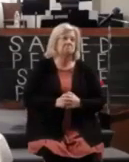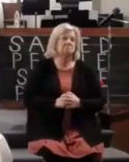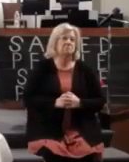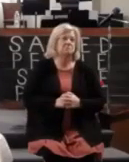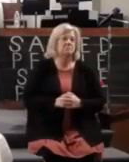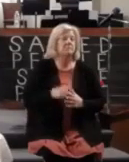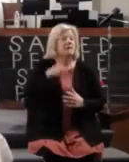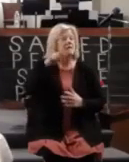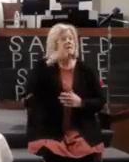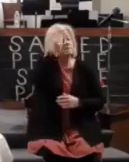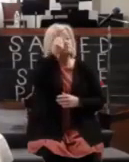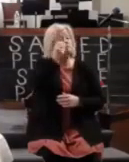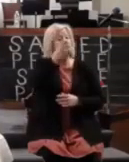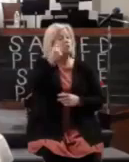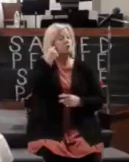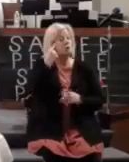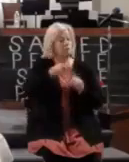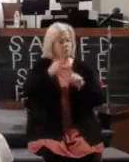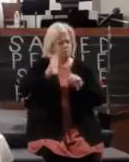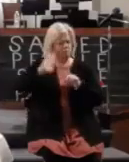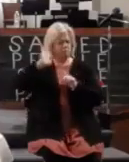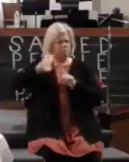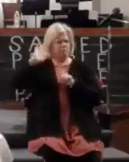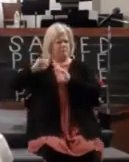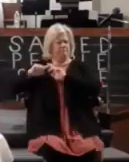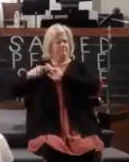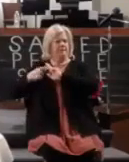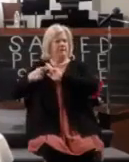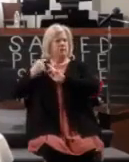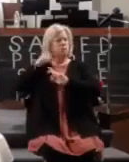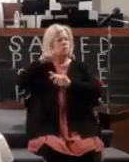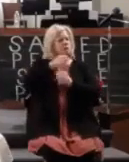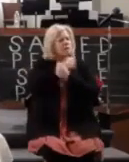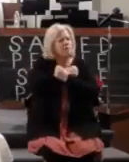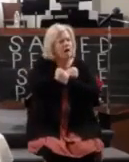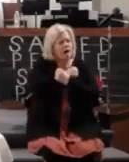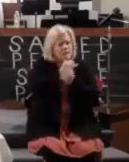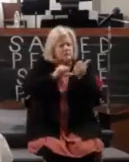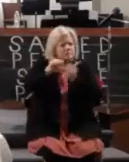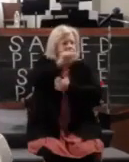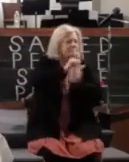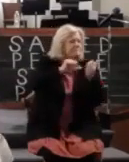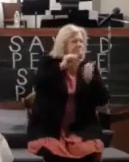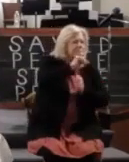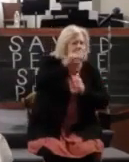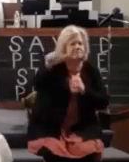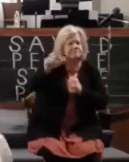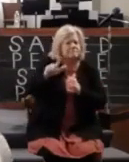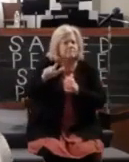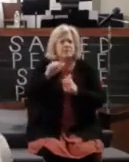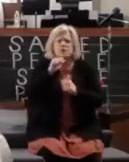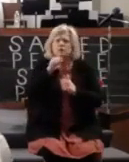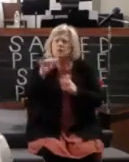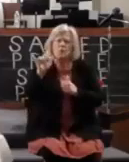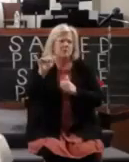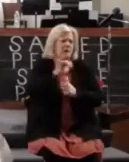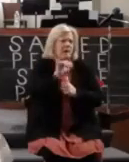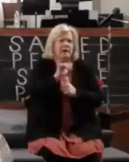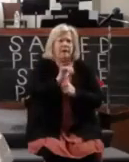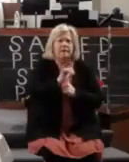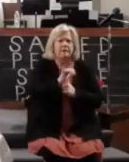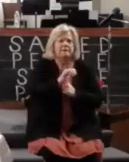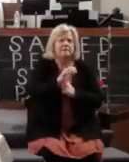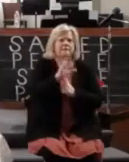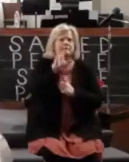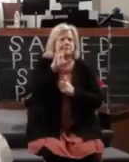This is the message you heard from the beginning. We should love one another. Do not be like Cain, who